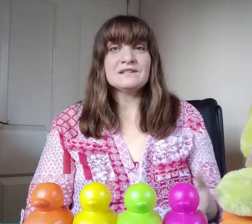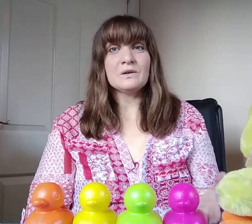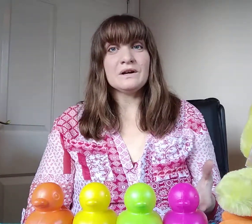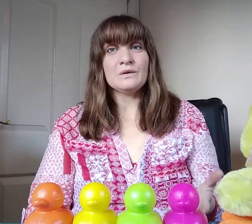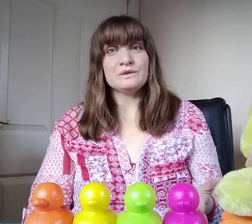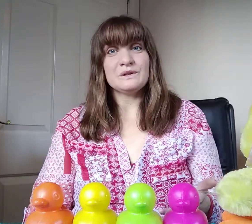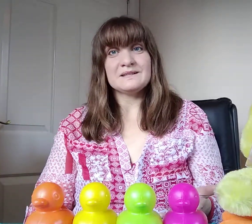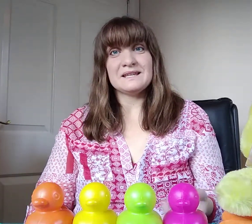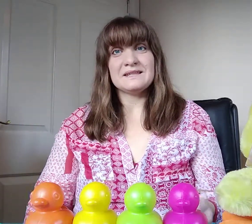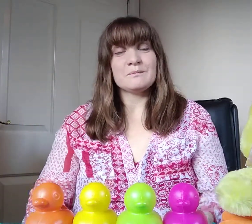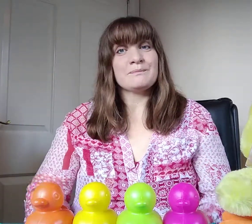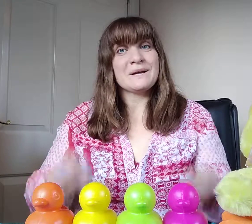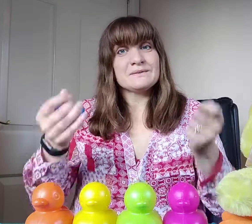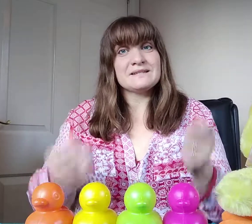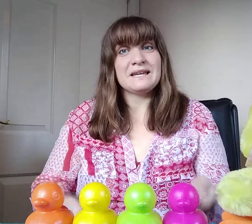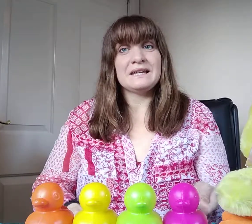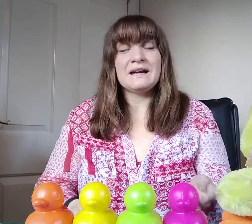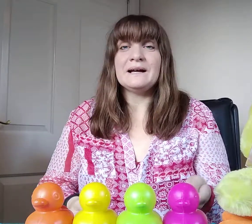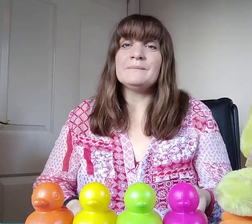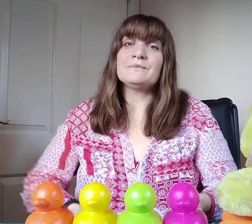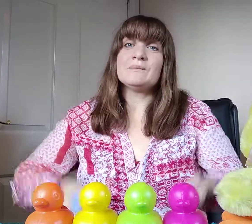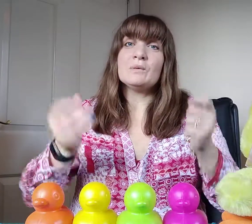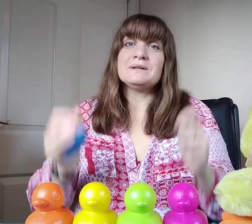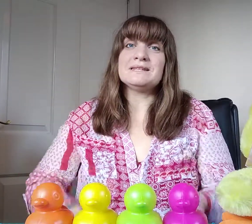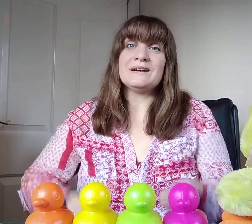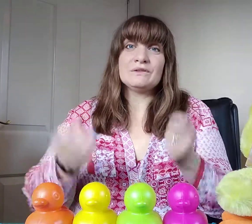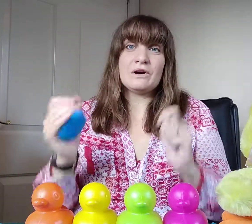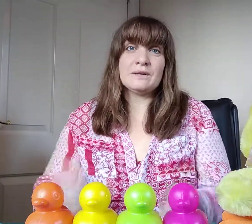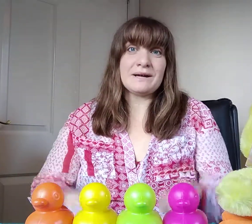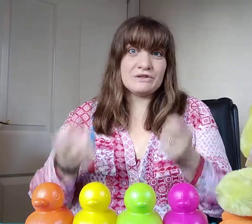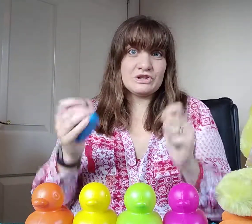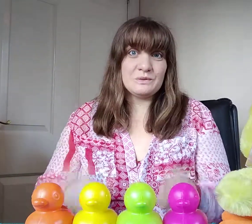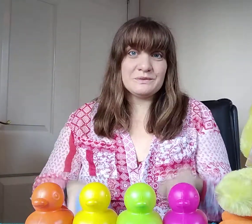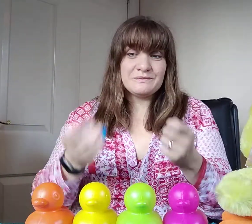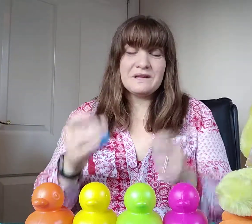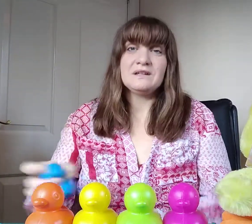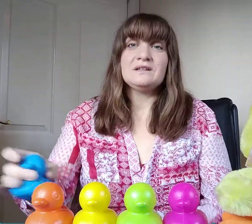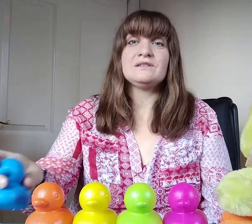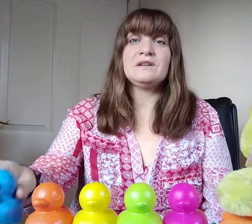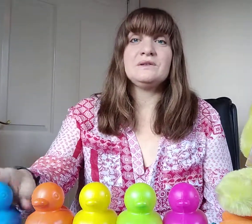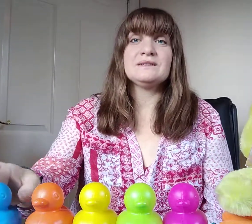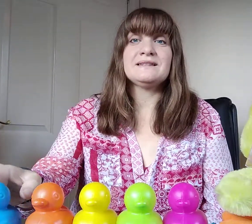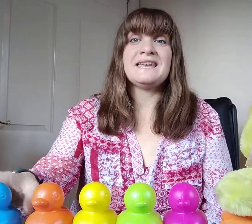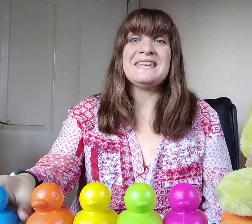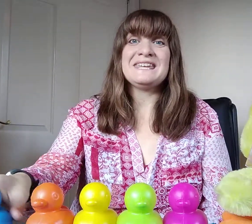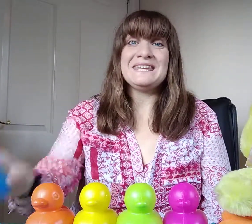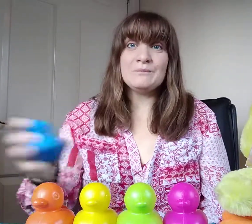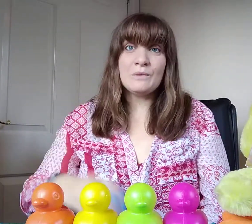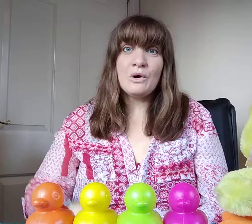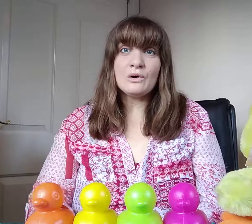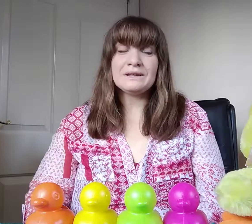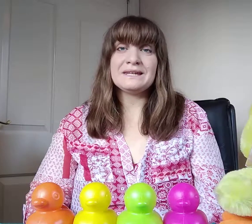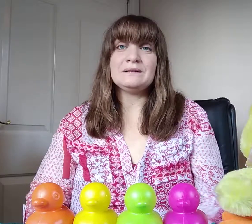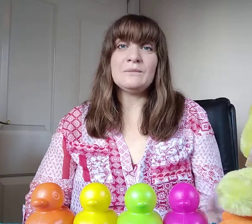quite often you can sing this bouncing them up and down on a parachute. So you can say, il